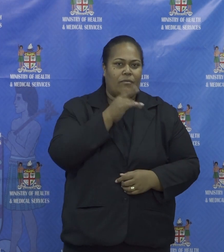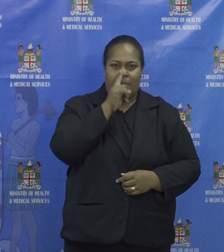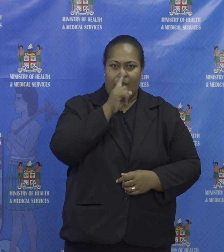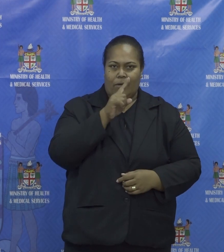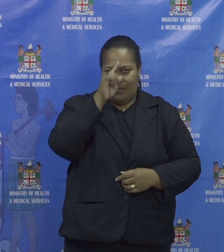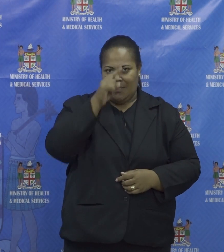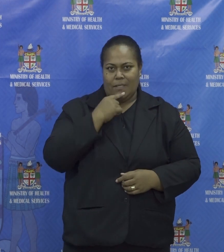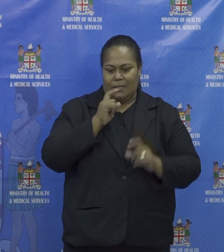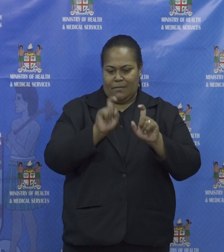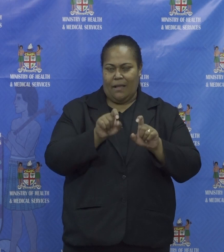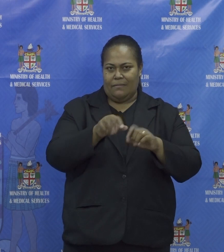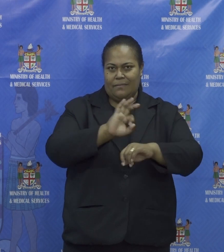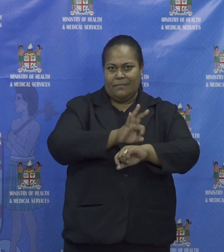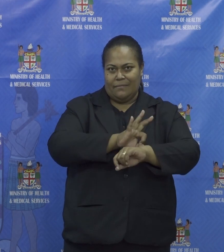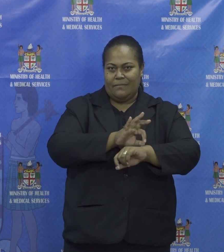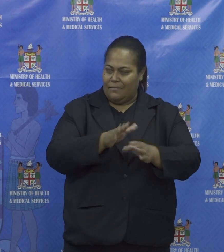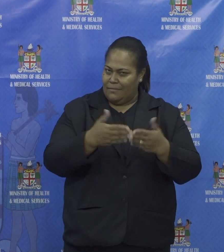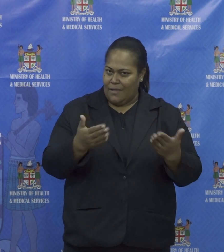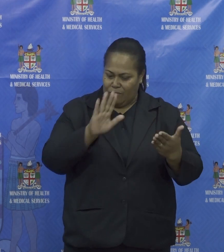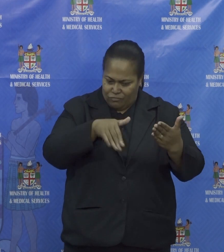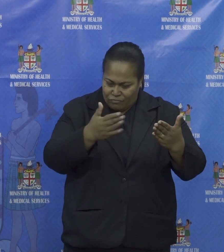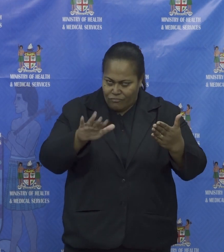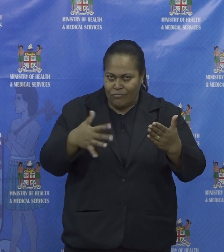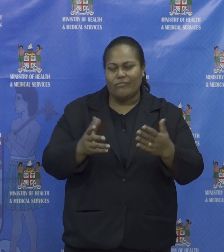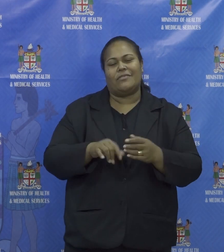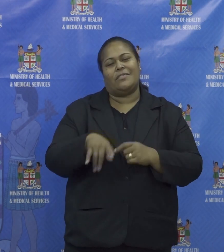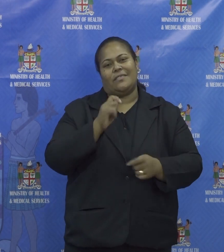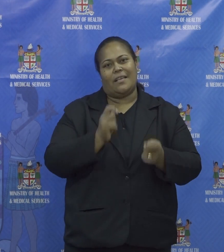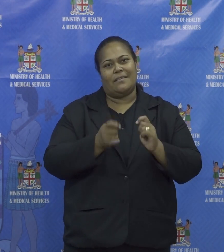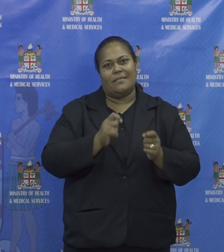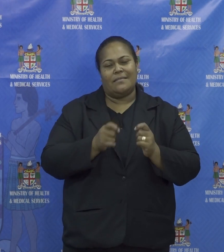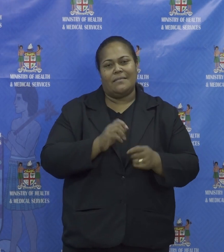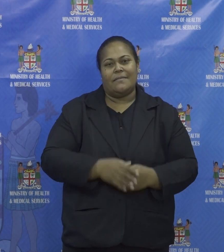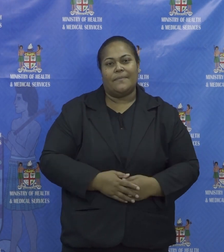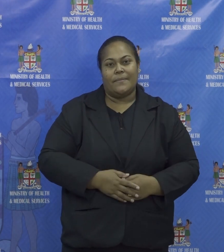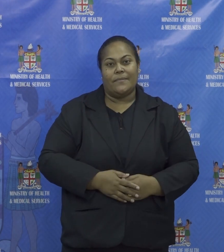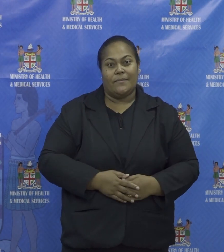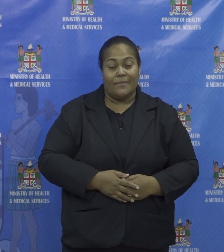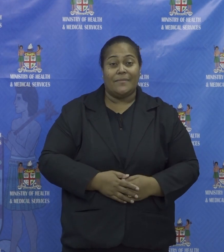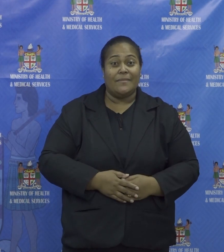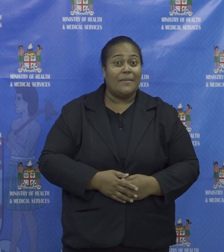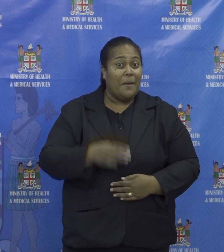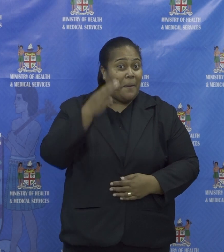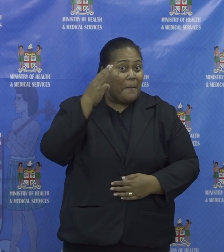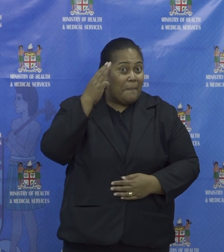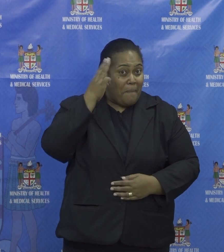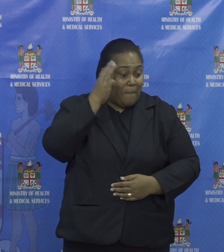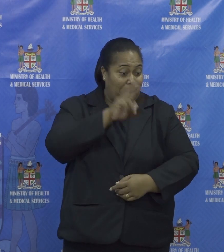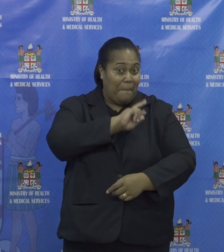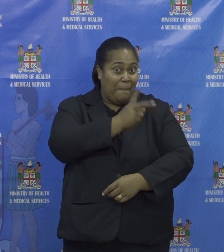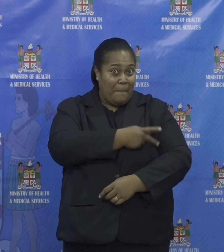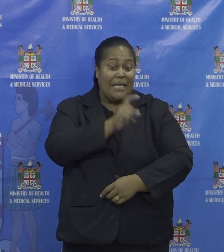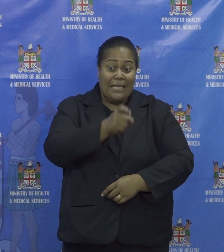admitted at the hospital. So again tonight, for laboring moms, if you need to come